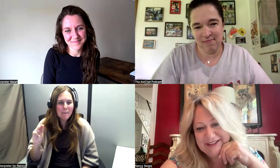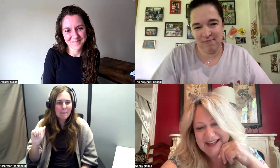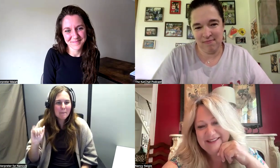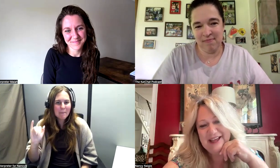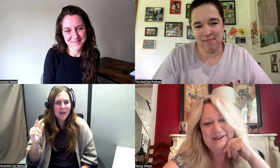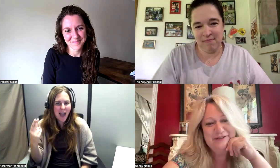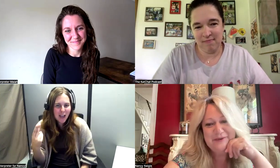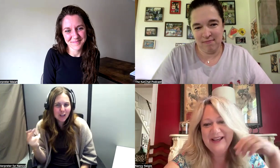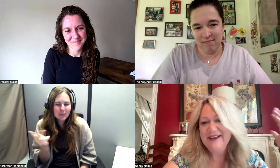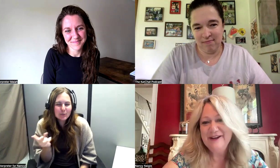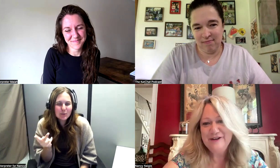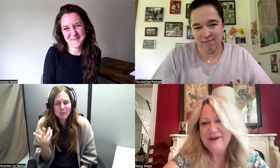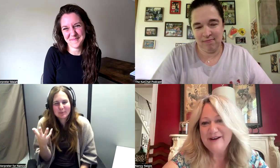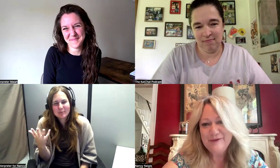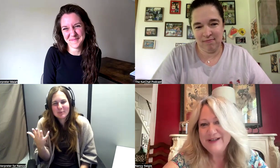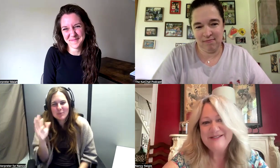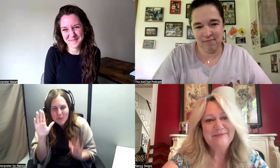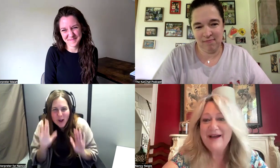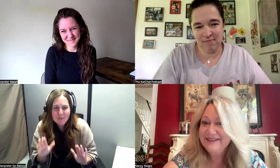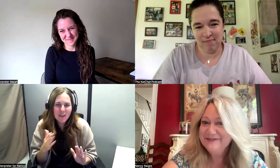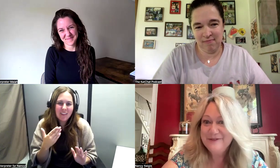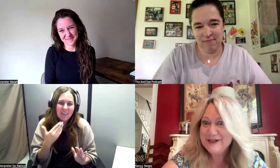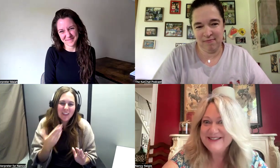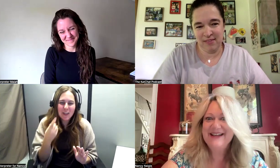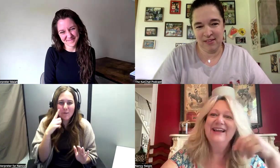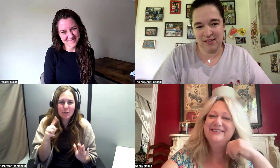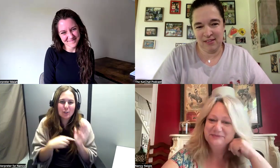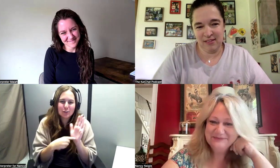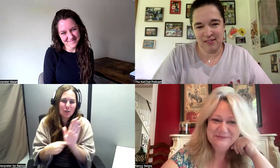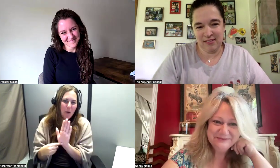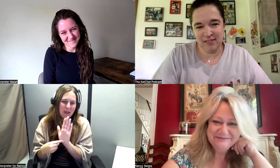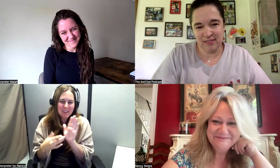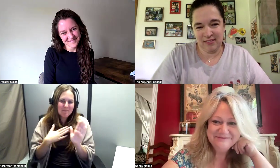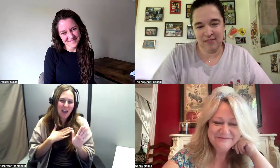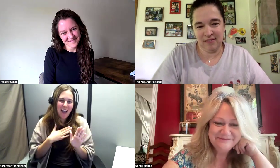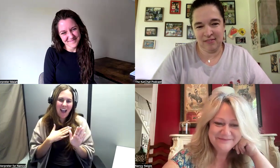and lovely. And thank you for bringing a new kind of voice to my voice today.